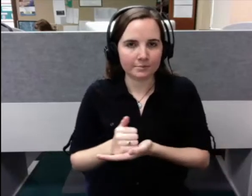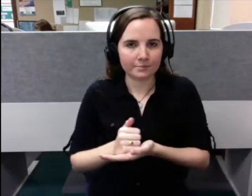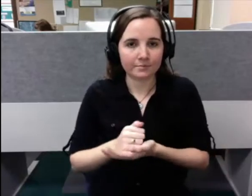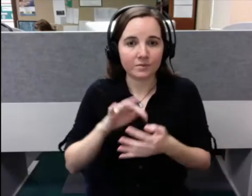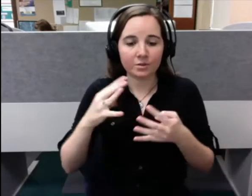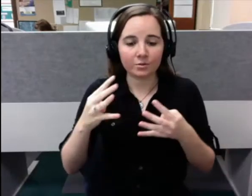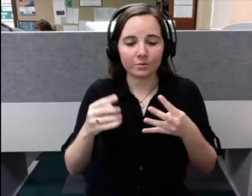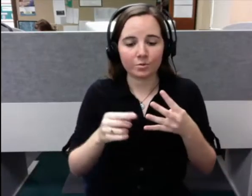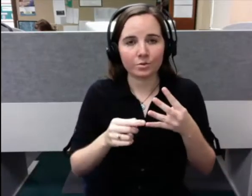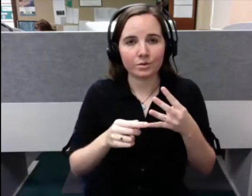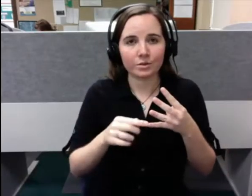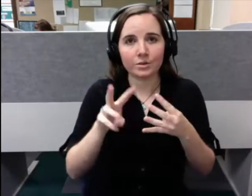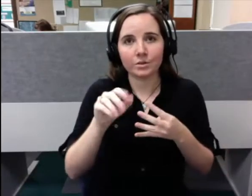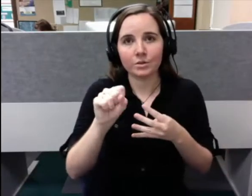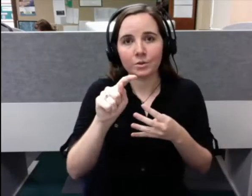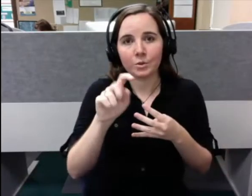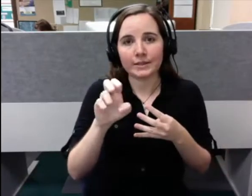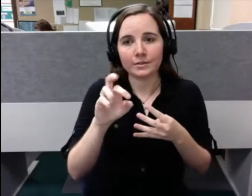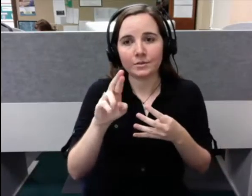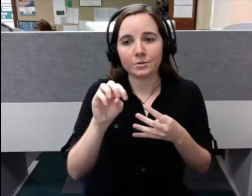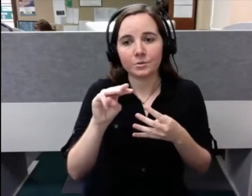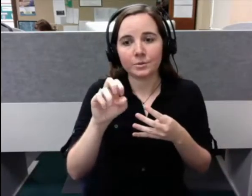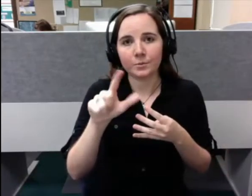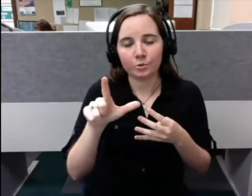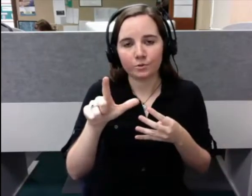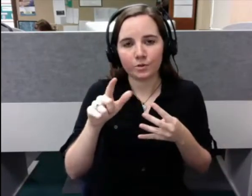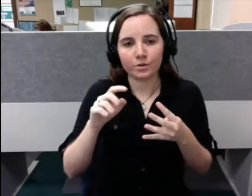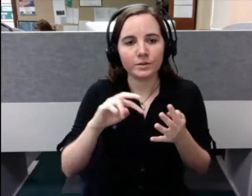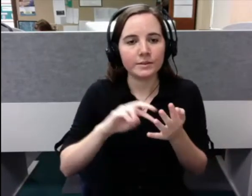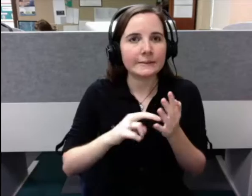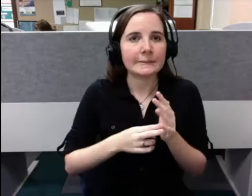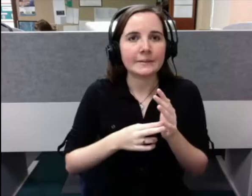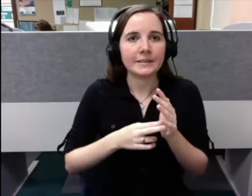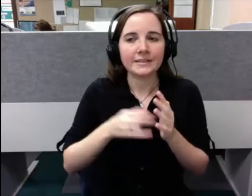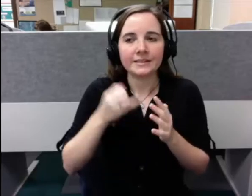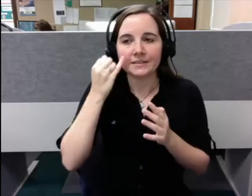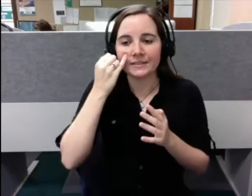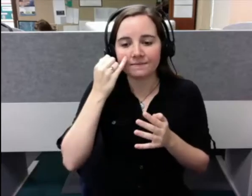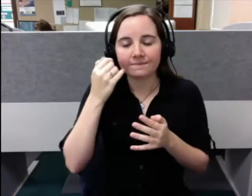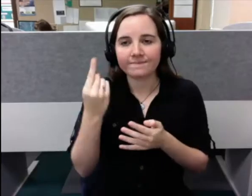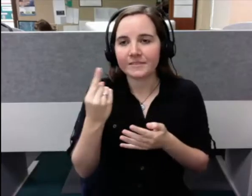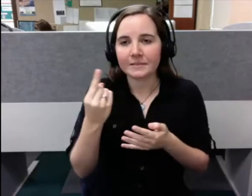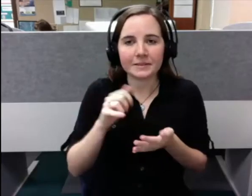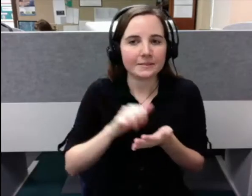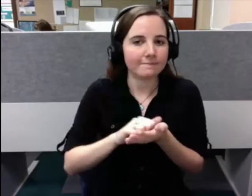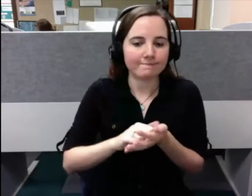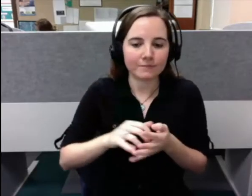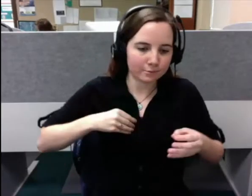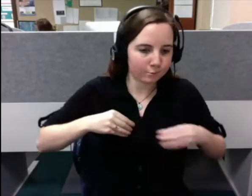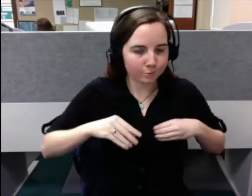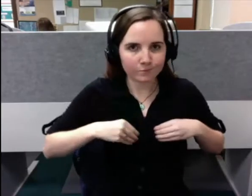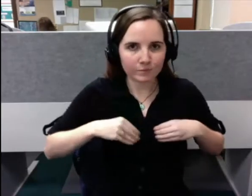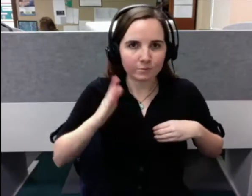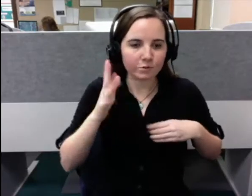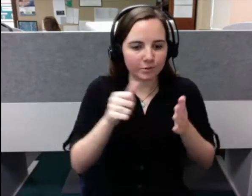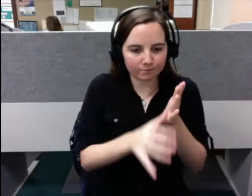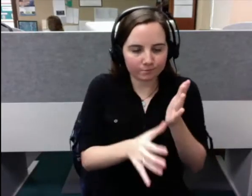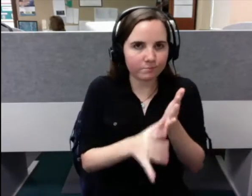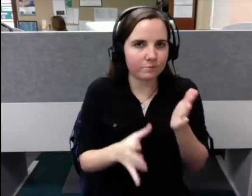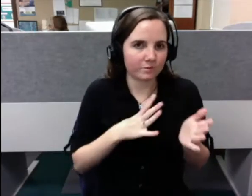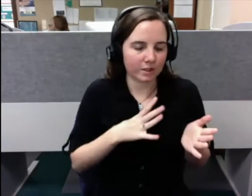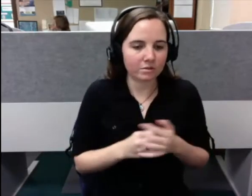waste removal function. Not everything that you eat is digestible and or absorbable. Your large intestine, which we'll get to shortly,